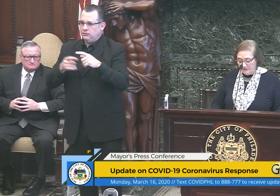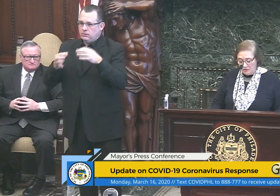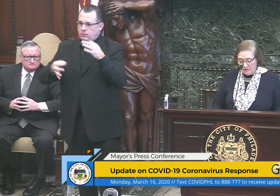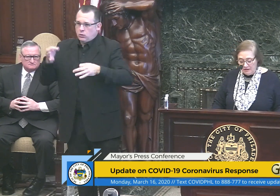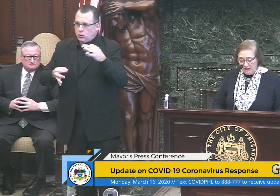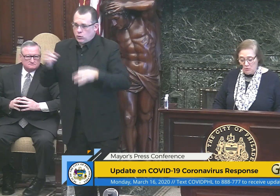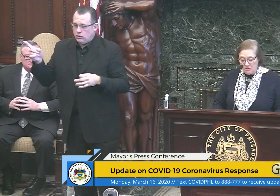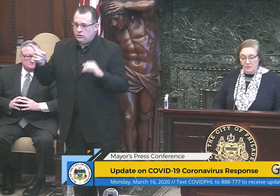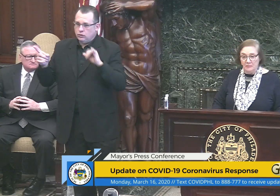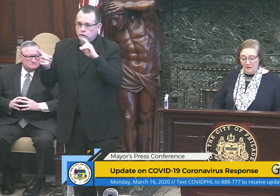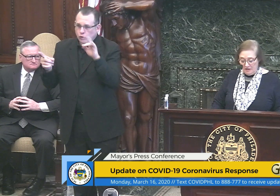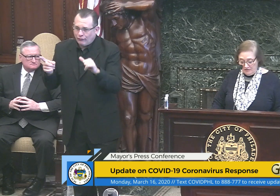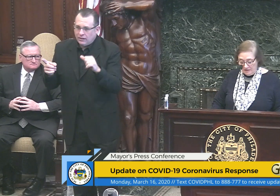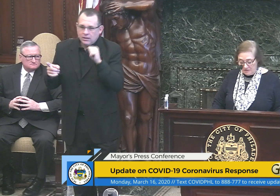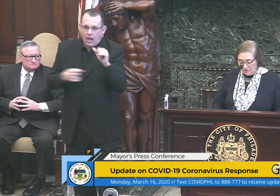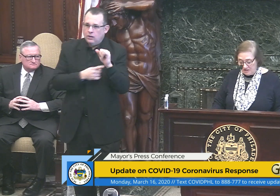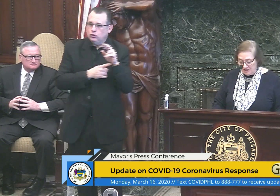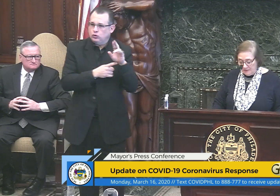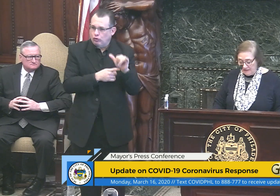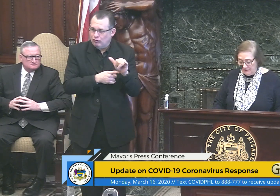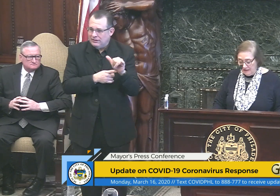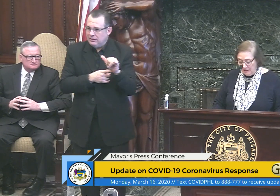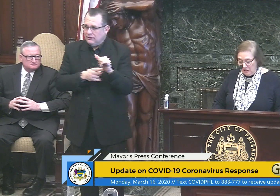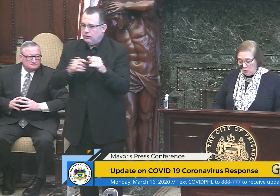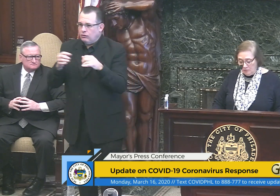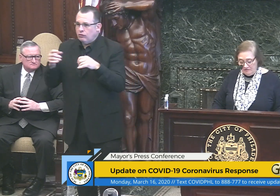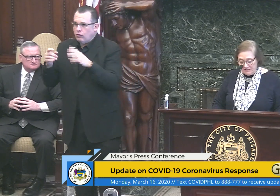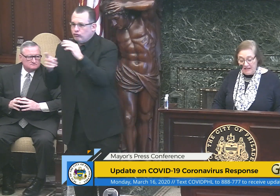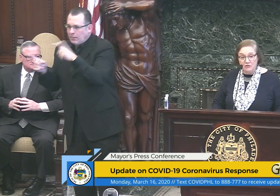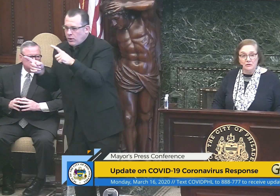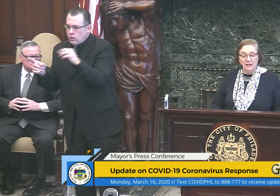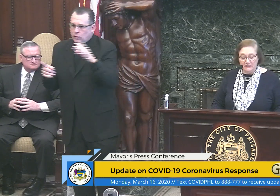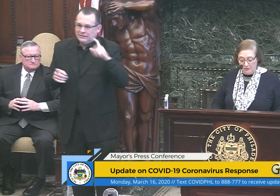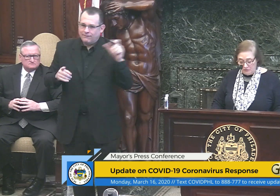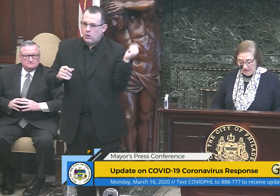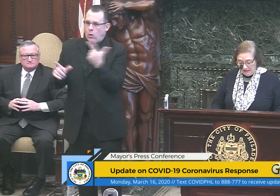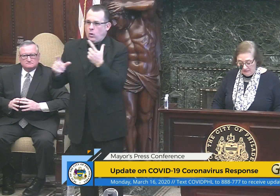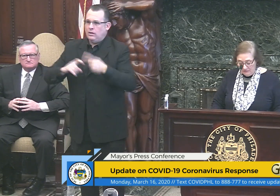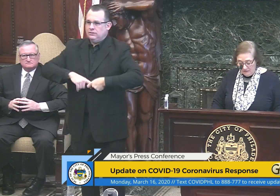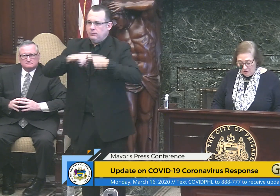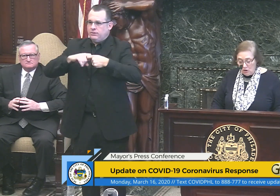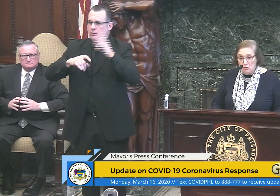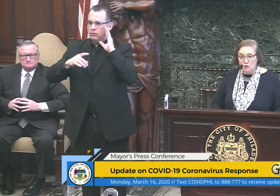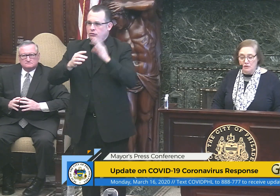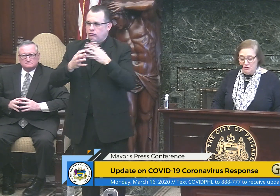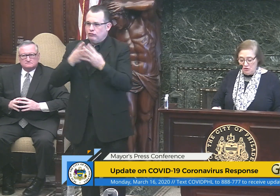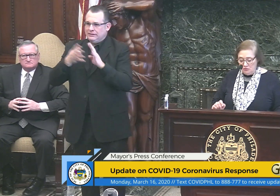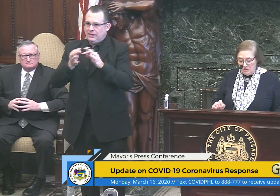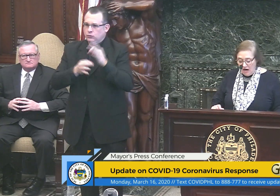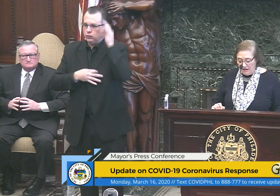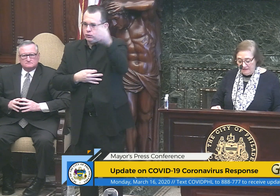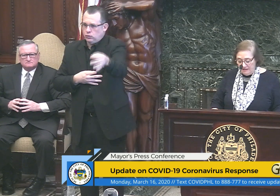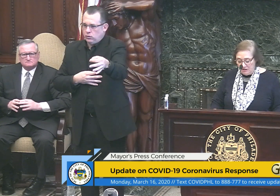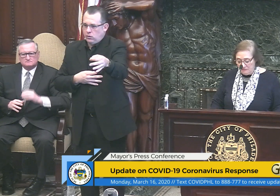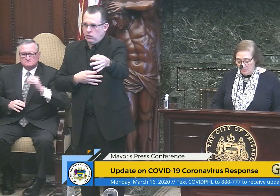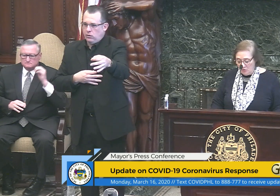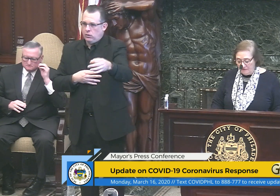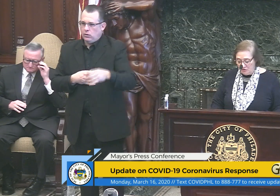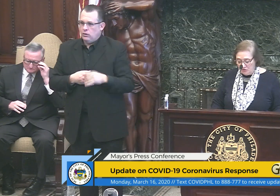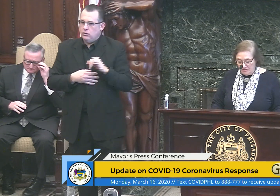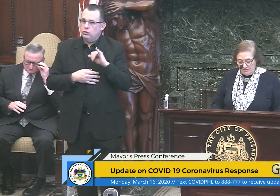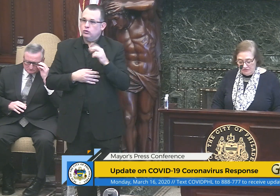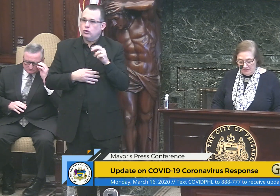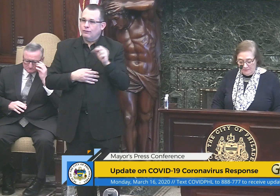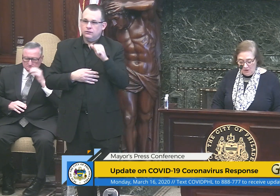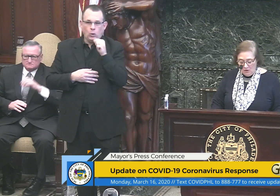criminal and civil, as well as preliminary hearings are suspended and will be rescheduled at a later date. Jurors do not need to report